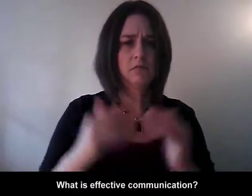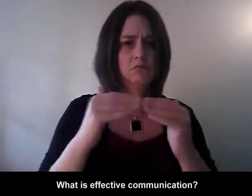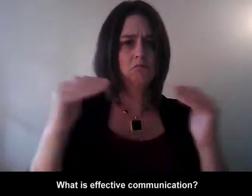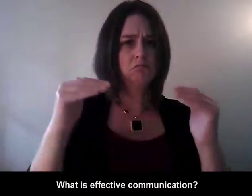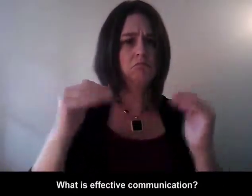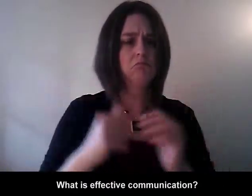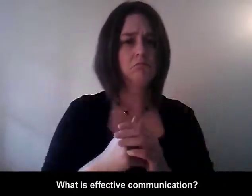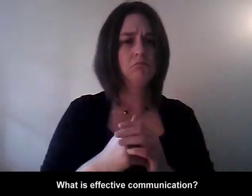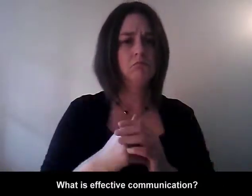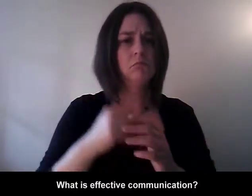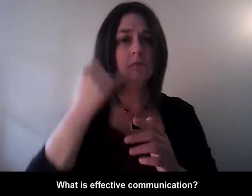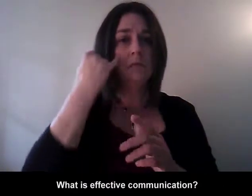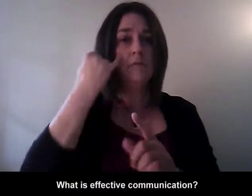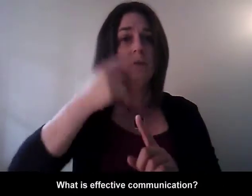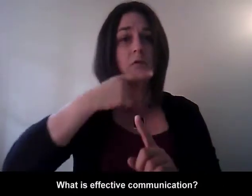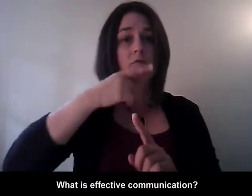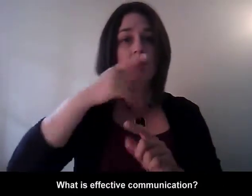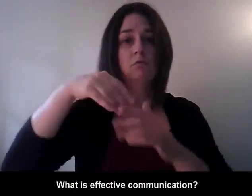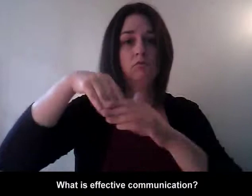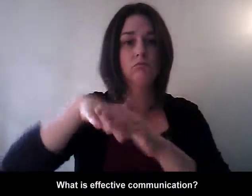What is effective communication?